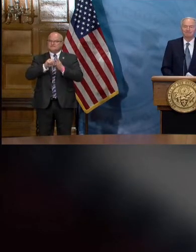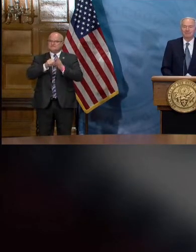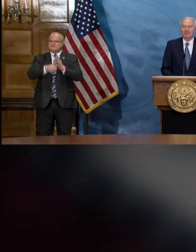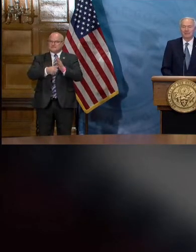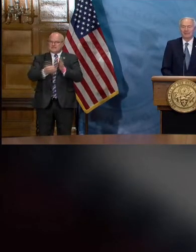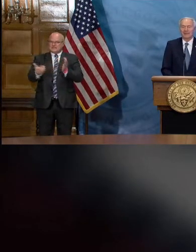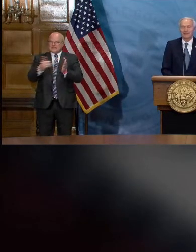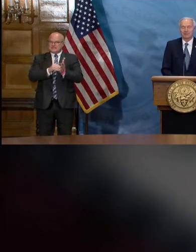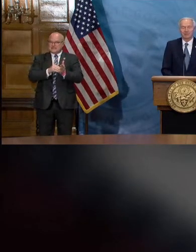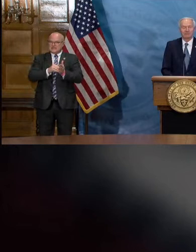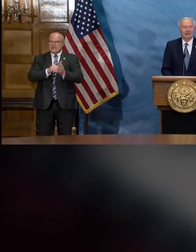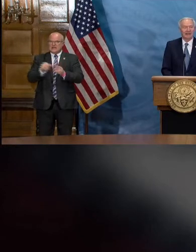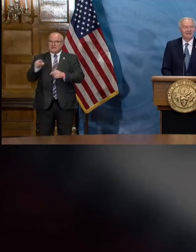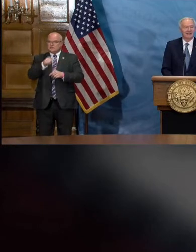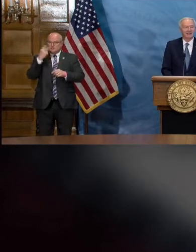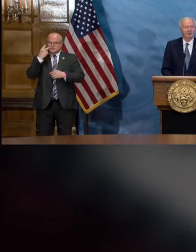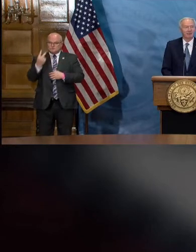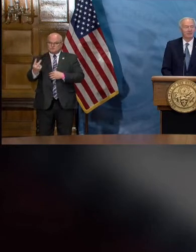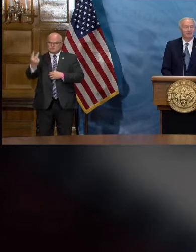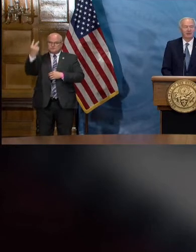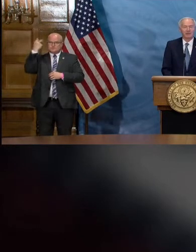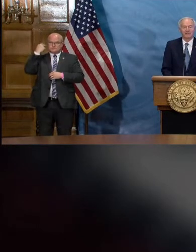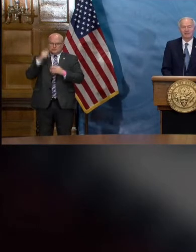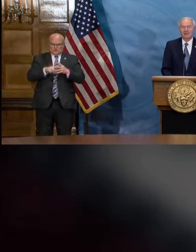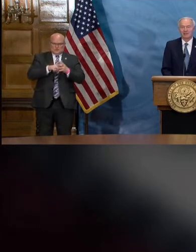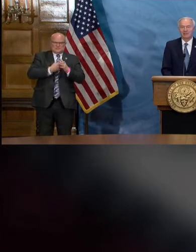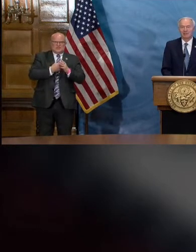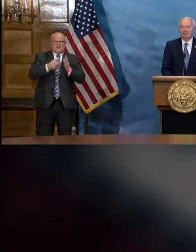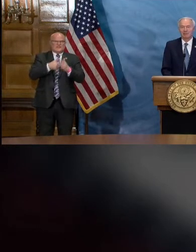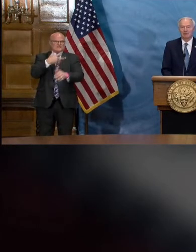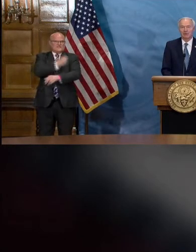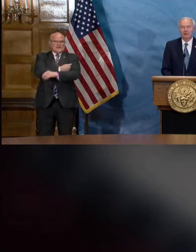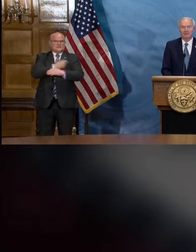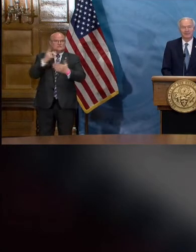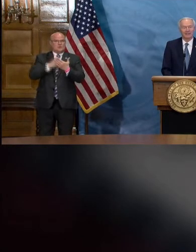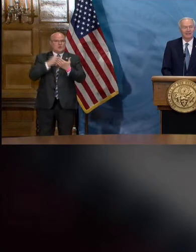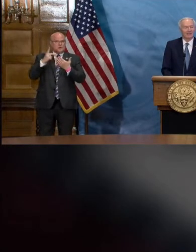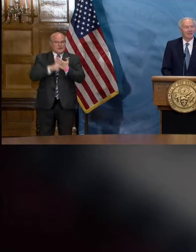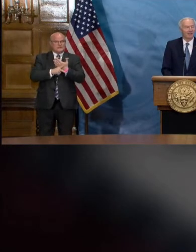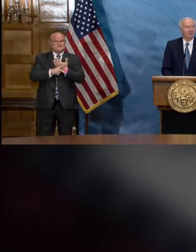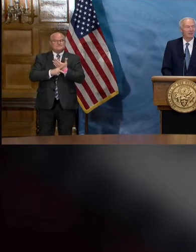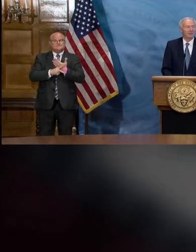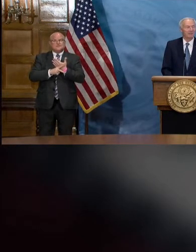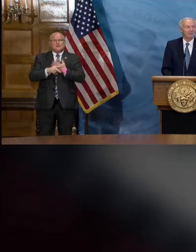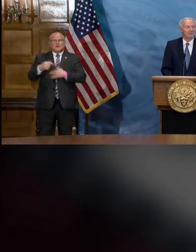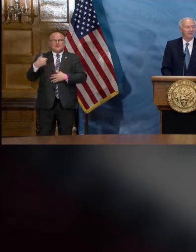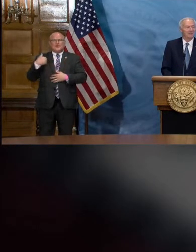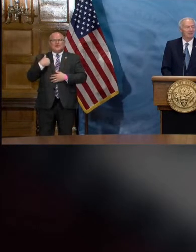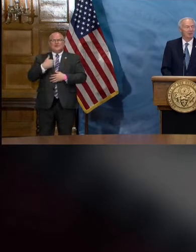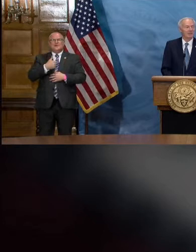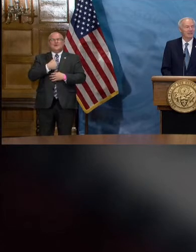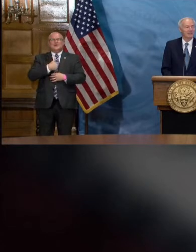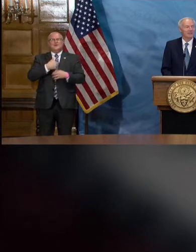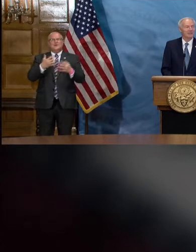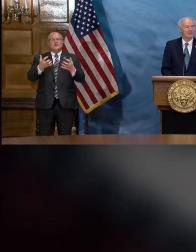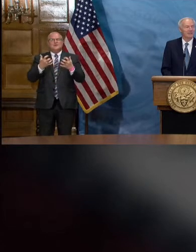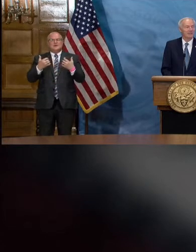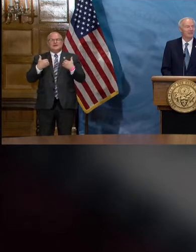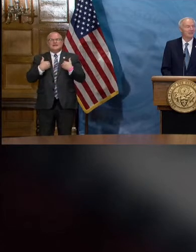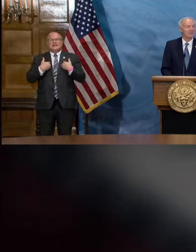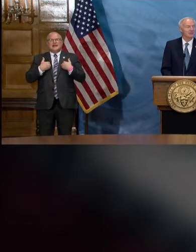that as you look back when we started this vaccination program, we wanted to